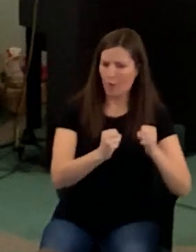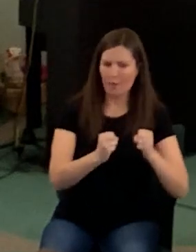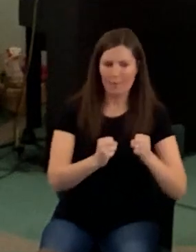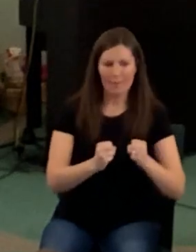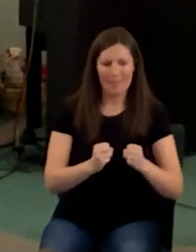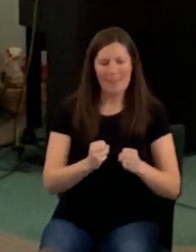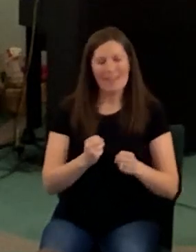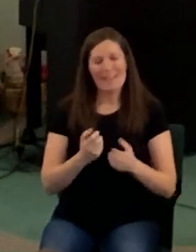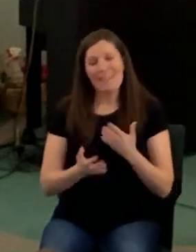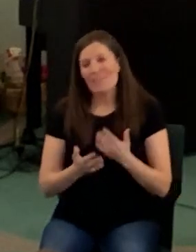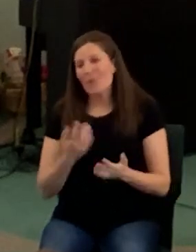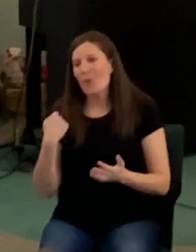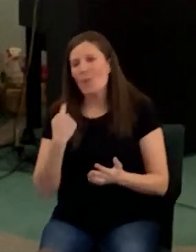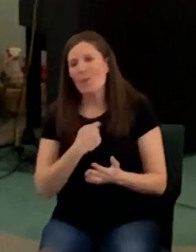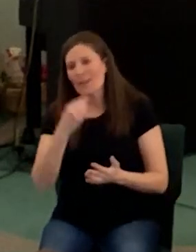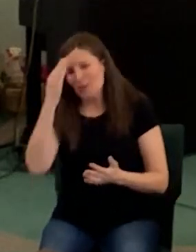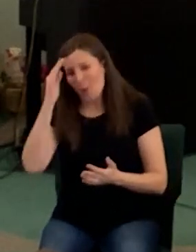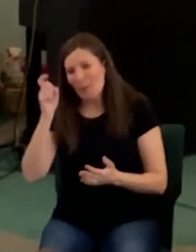need others and their help.